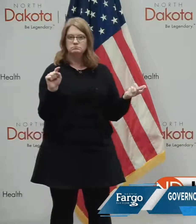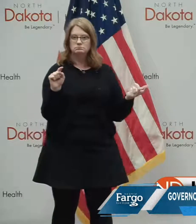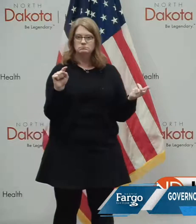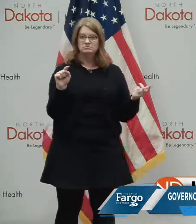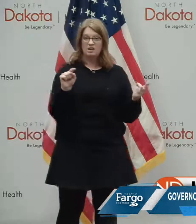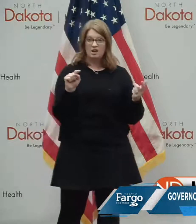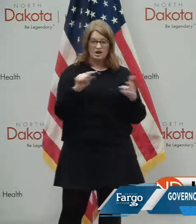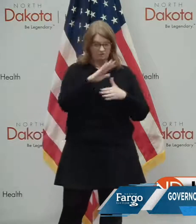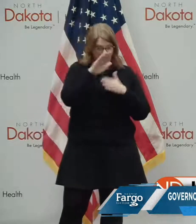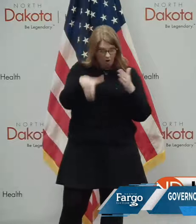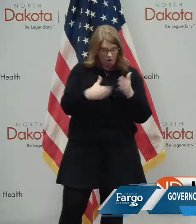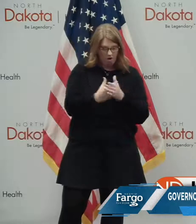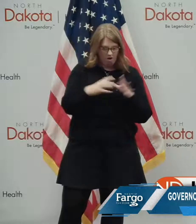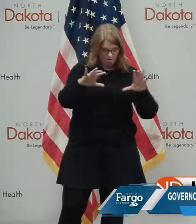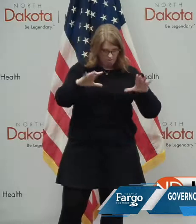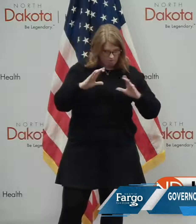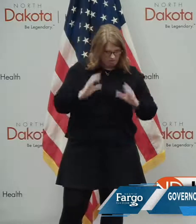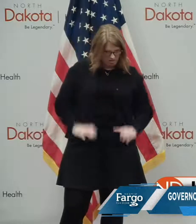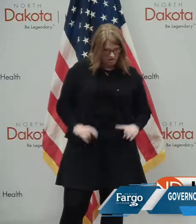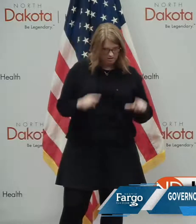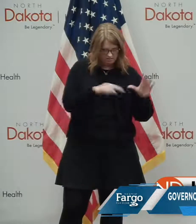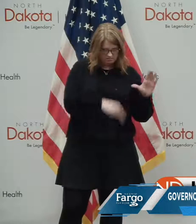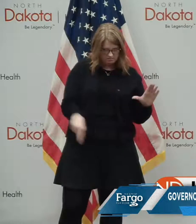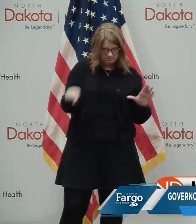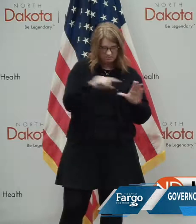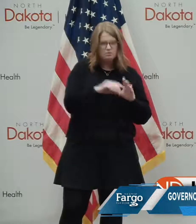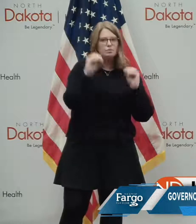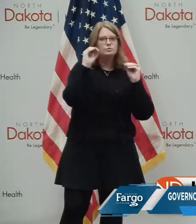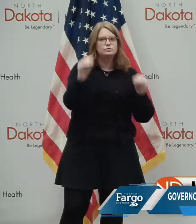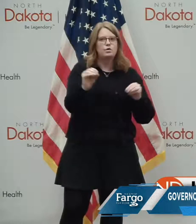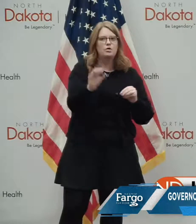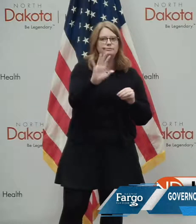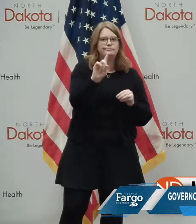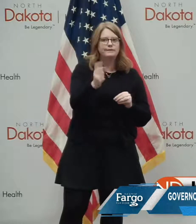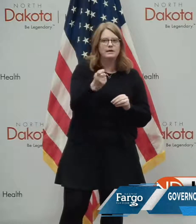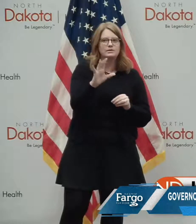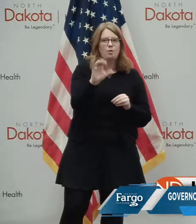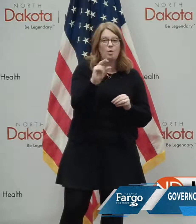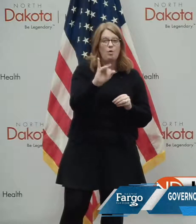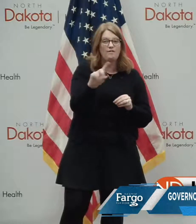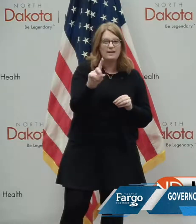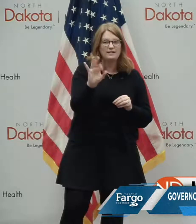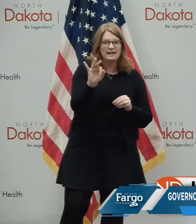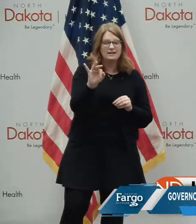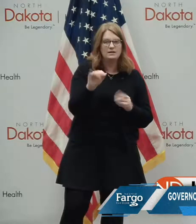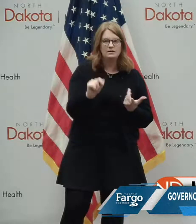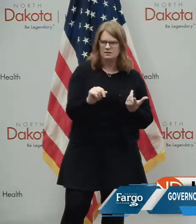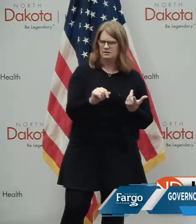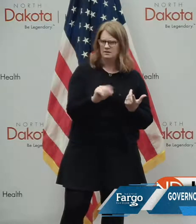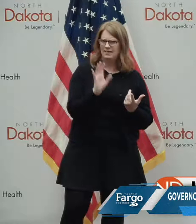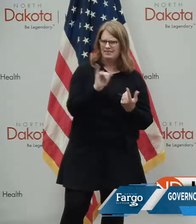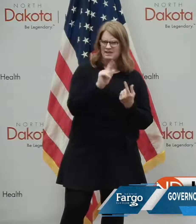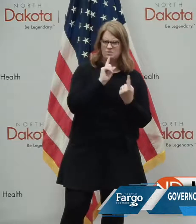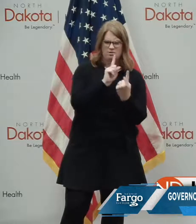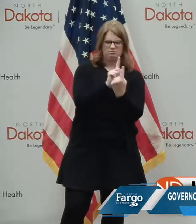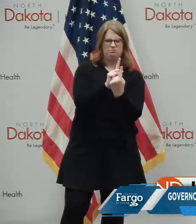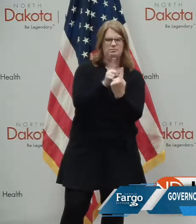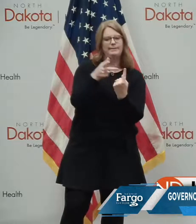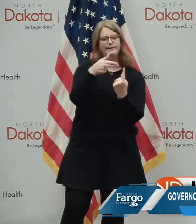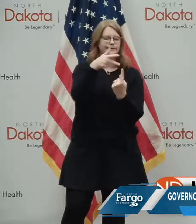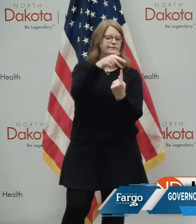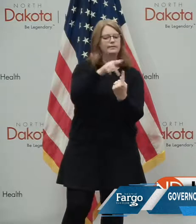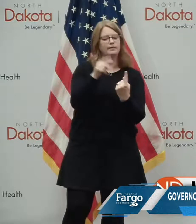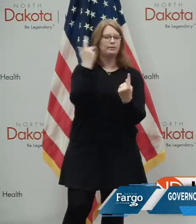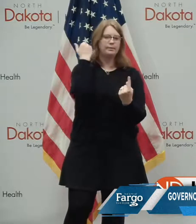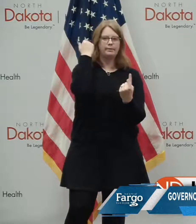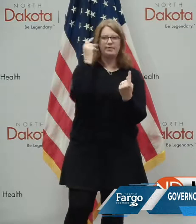with COVID-19 from those exposures. So those are very close contacts and very close exposures. There's